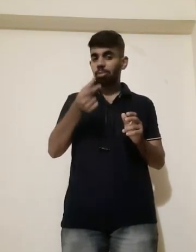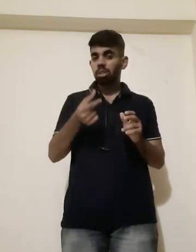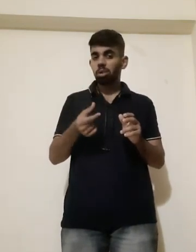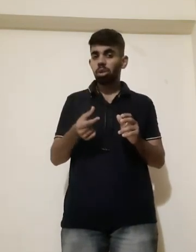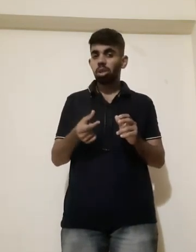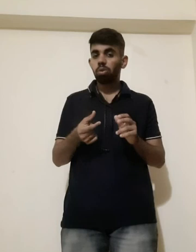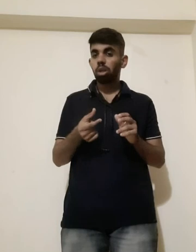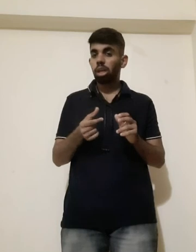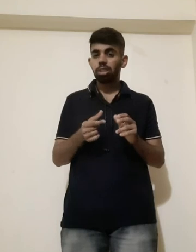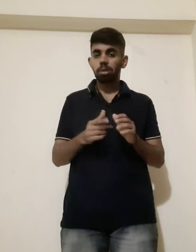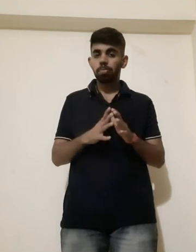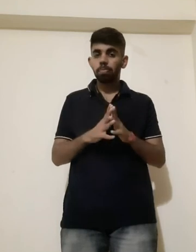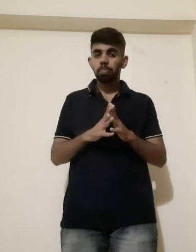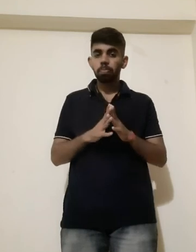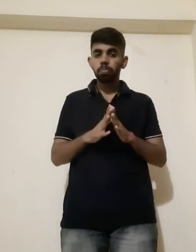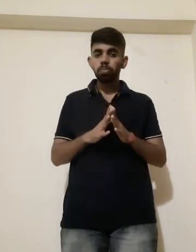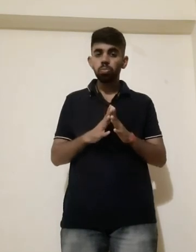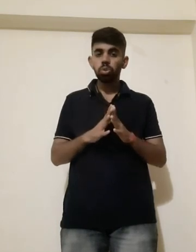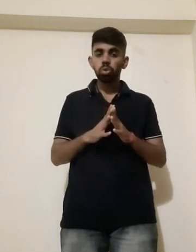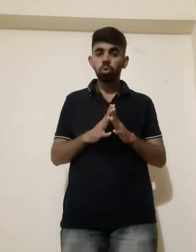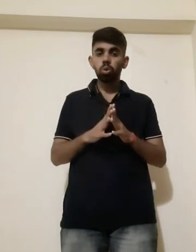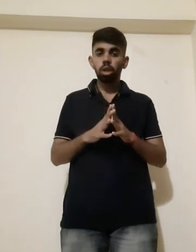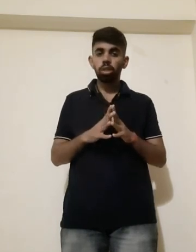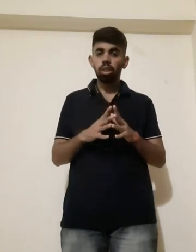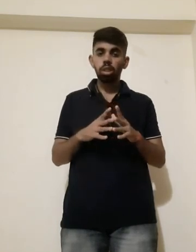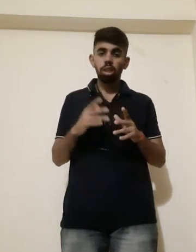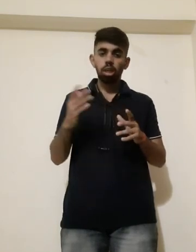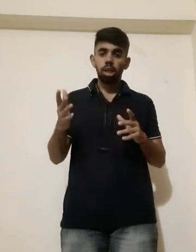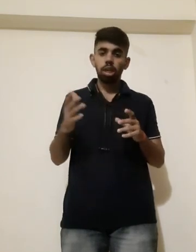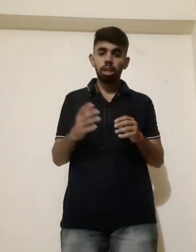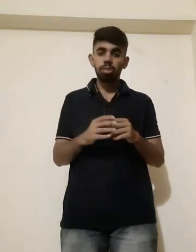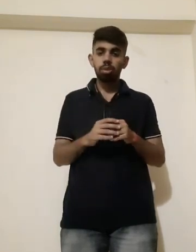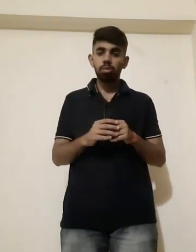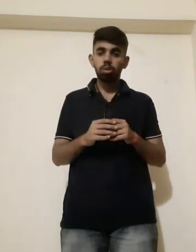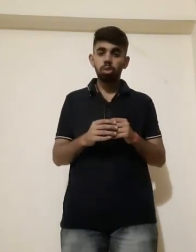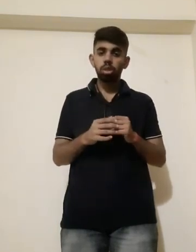as our class name. So I think I had explained about